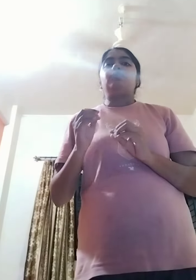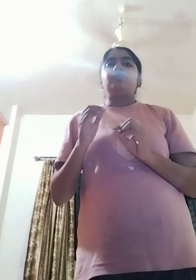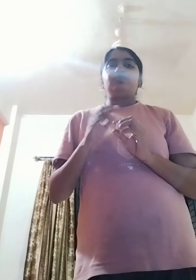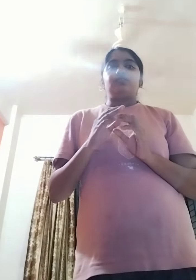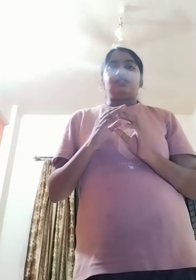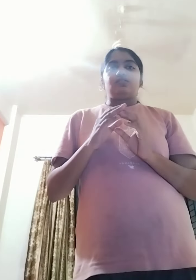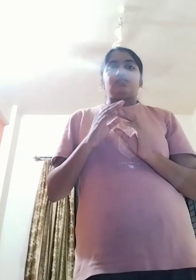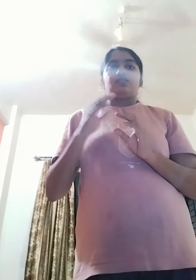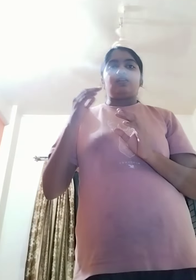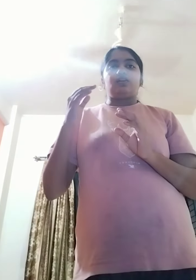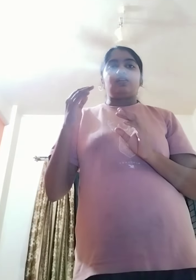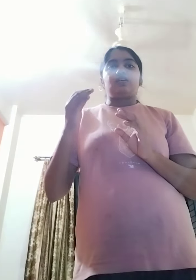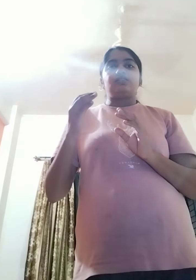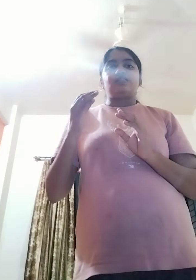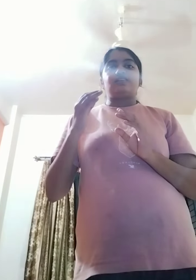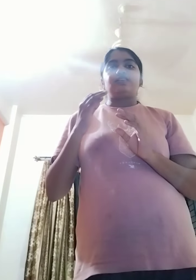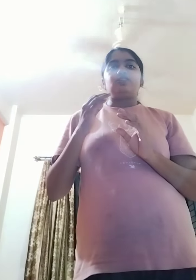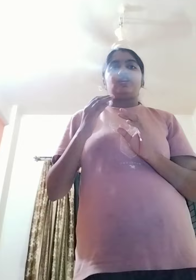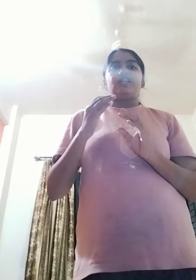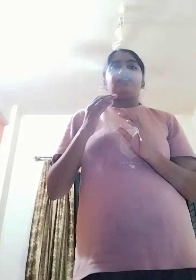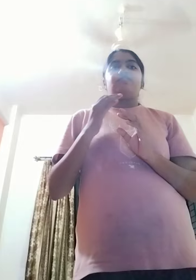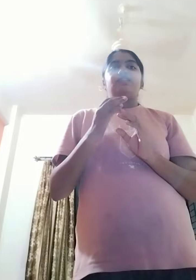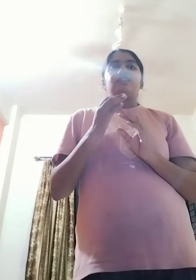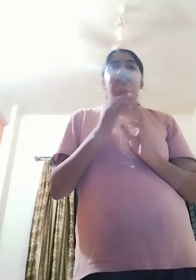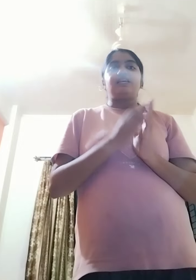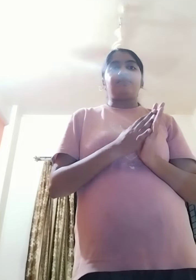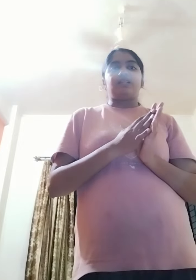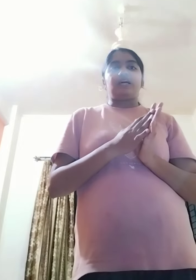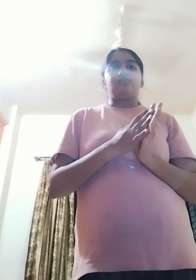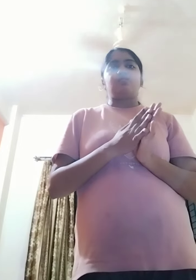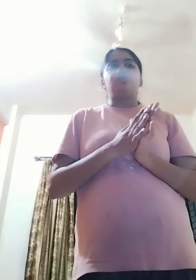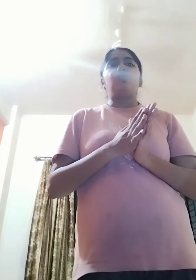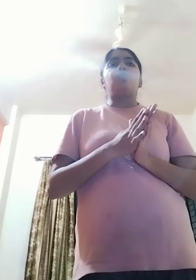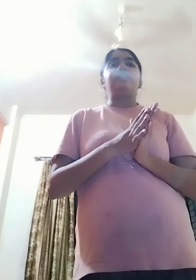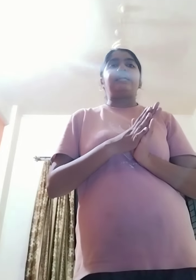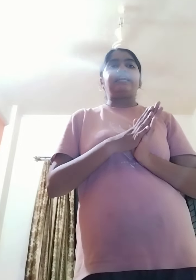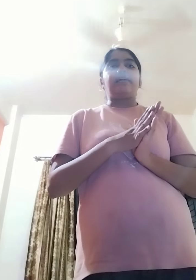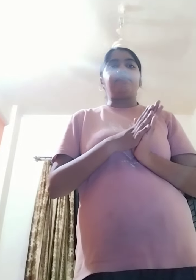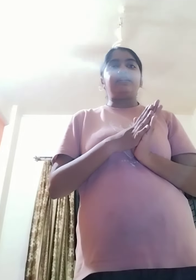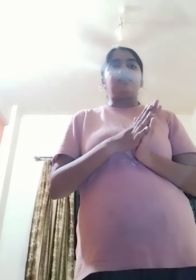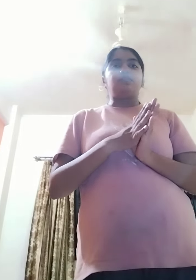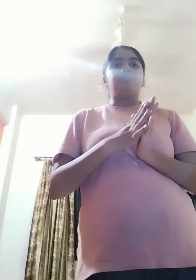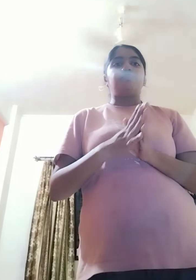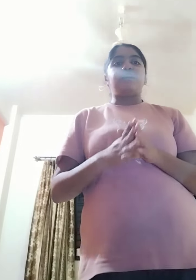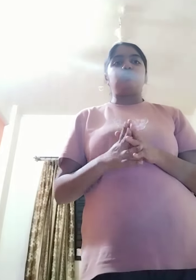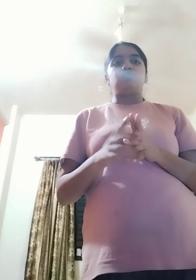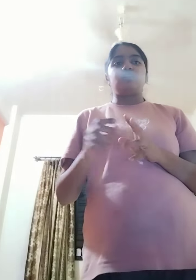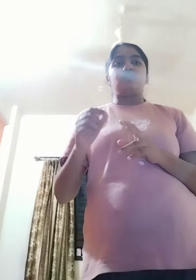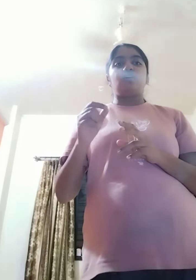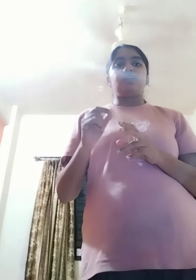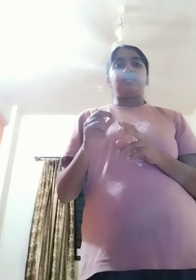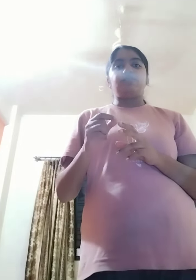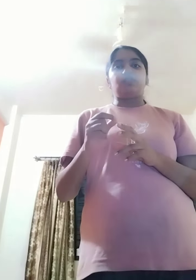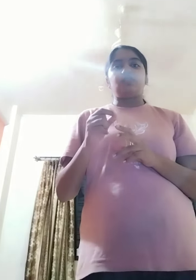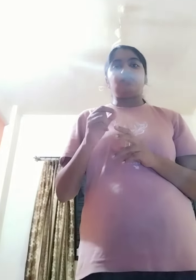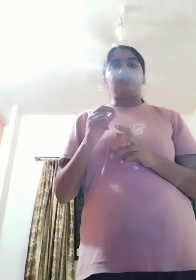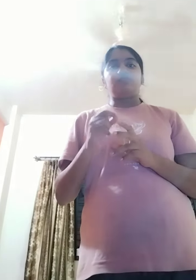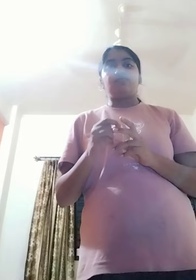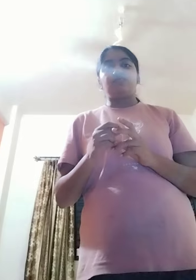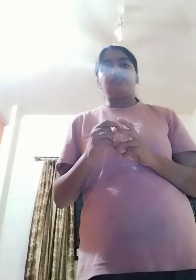do this constructor chaining within the same class? So that can be done by using a keyword which